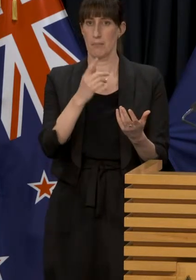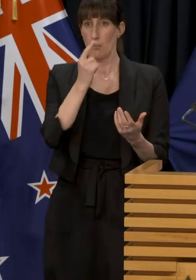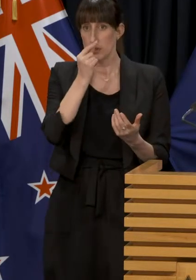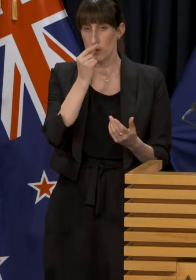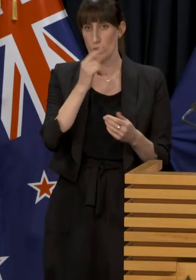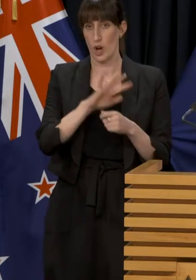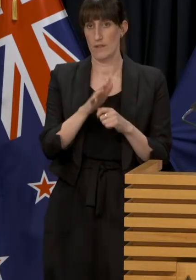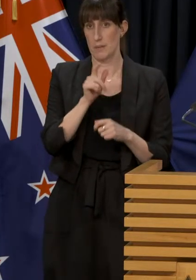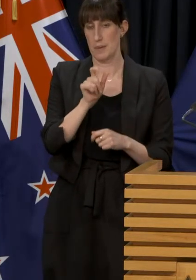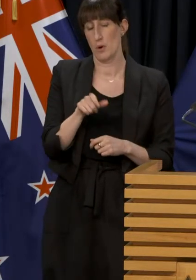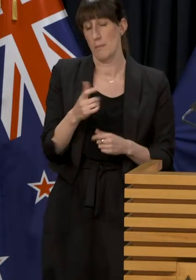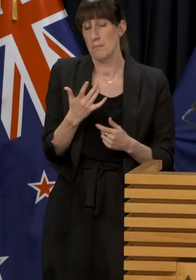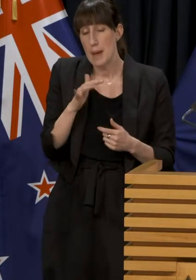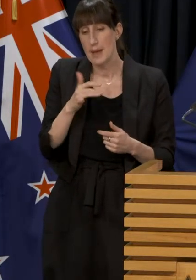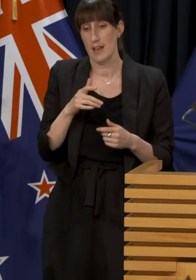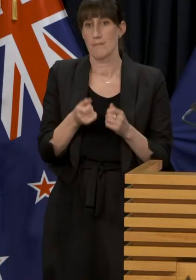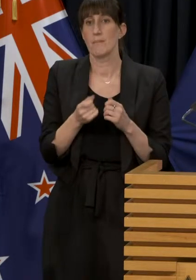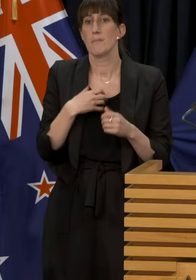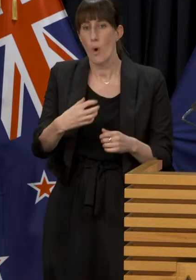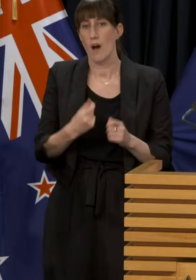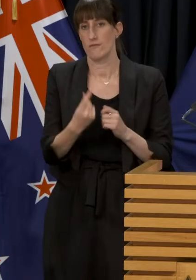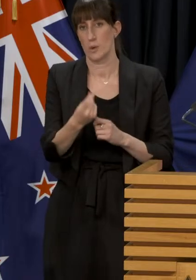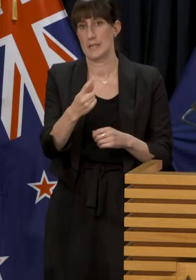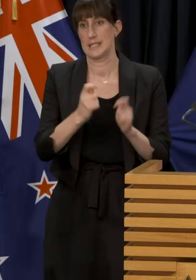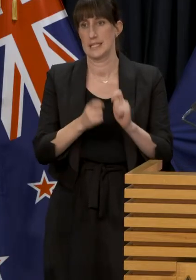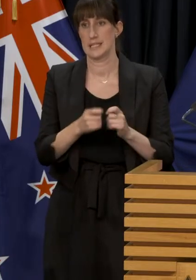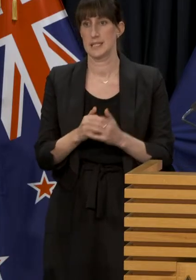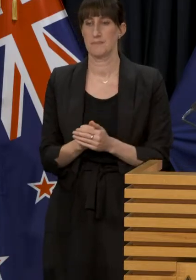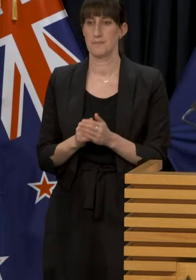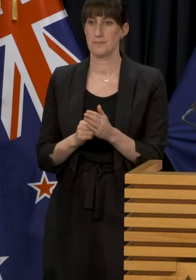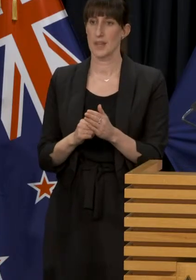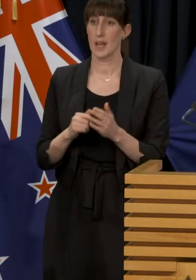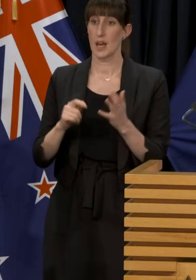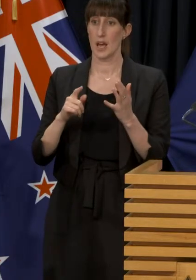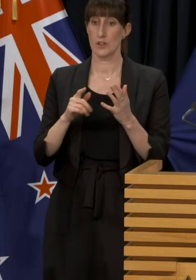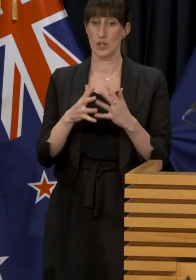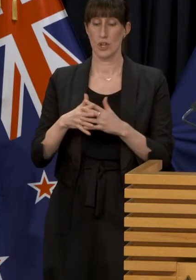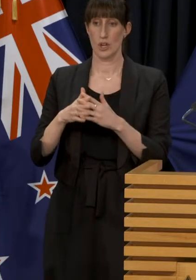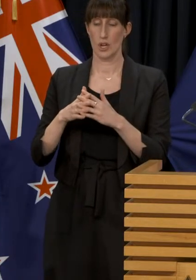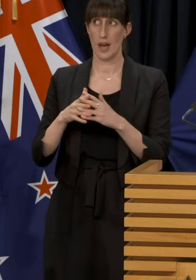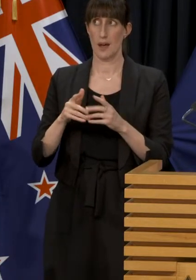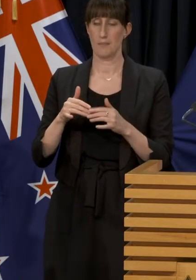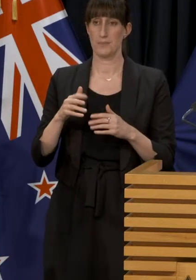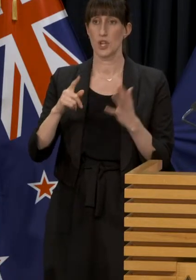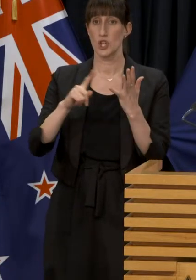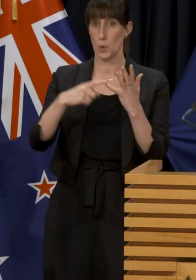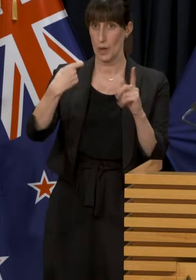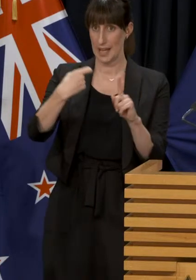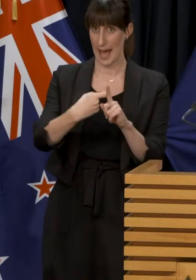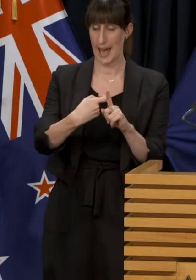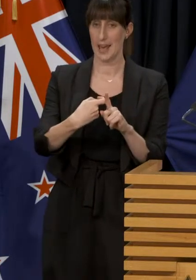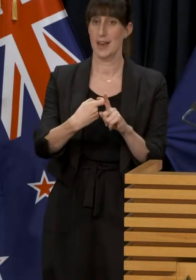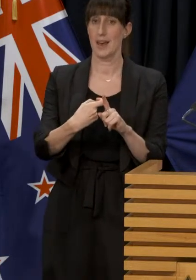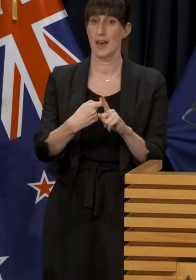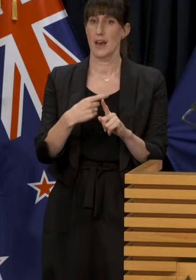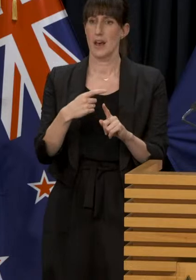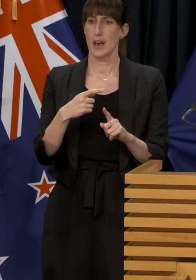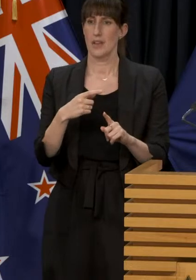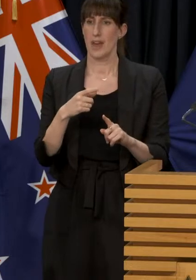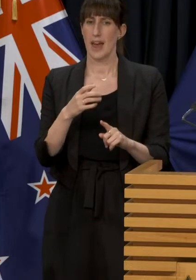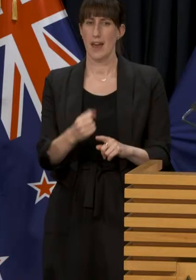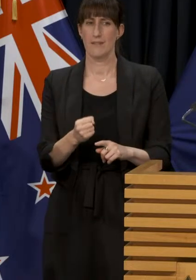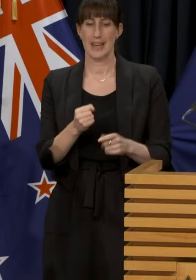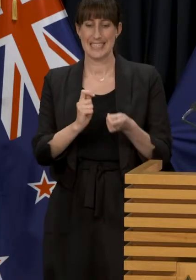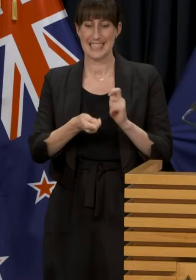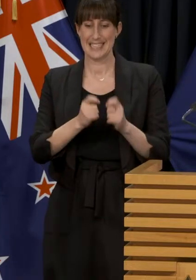frequent. In the UK at the moment, they've got a new test that they've announced that only takes 90 minutes to get the results back. Is that something